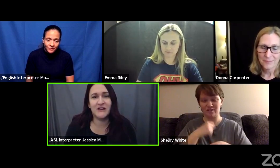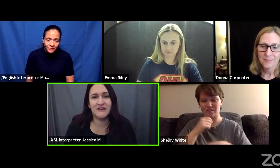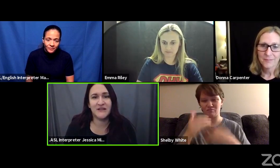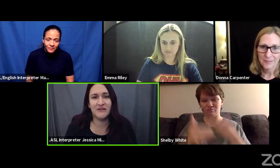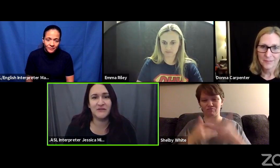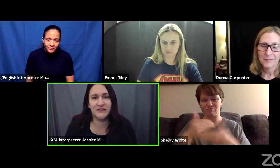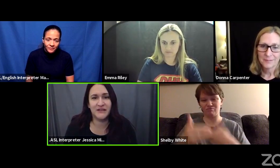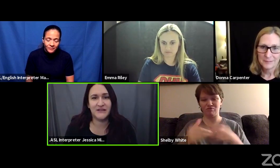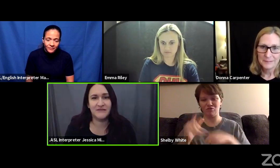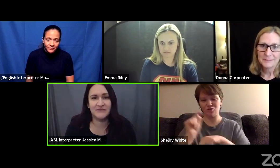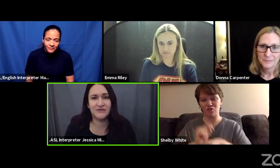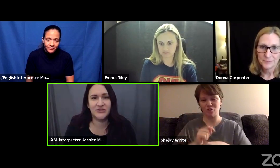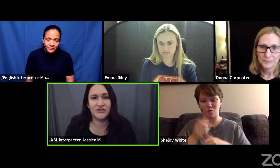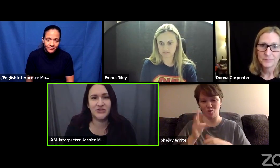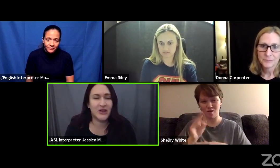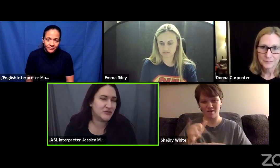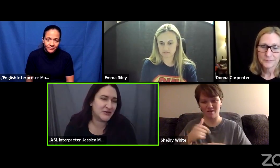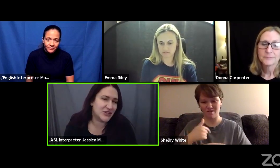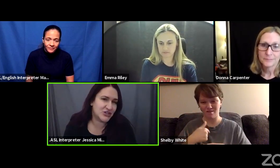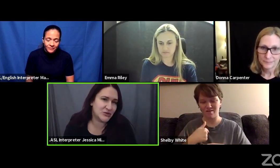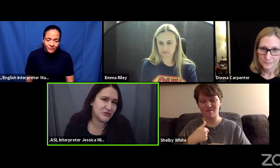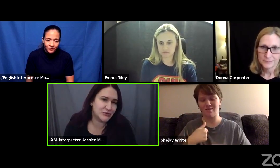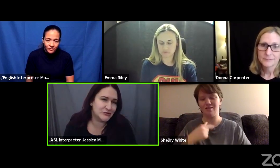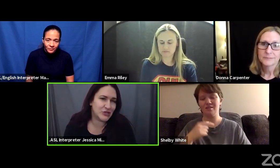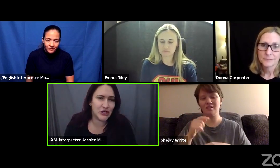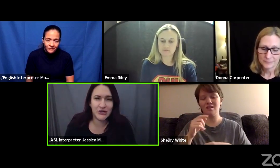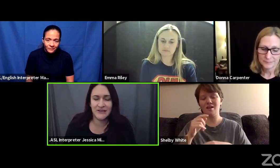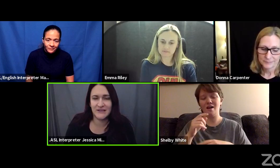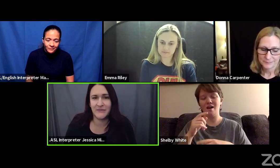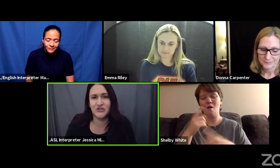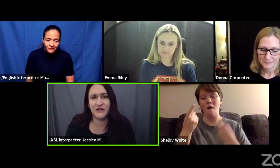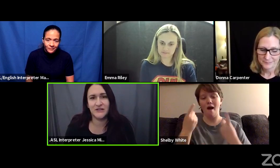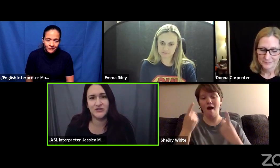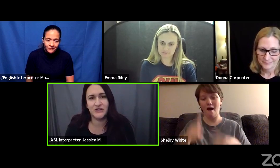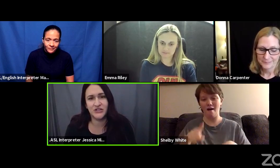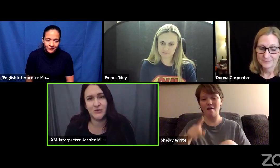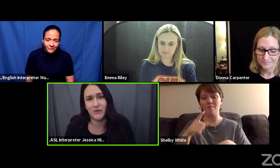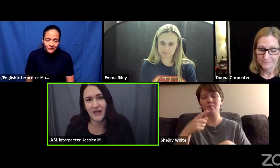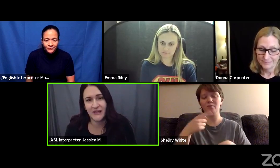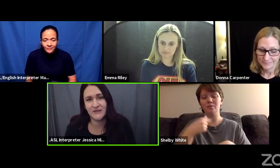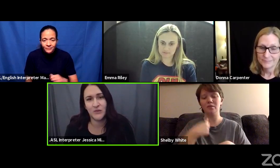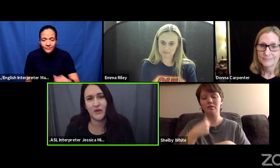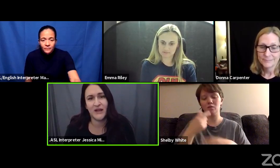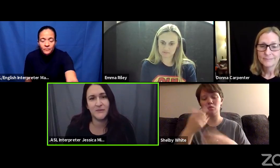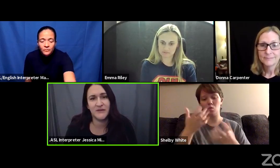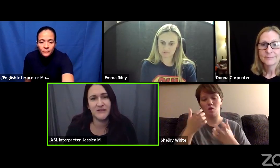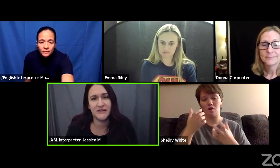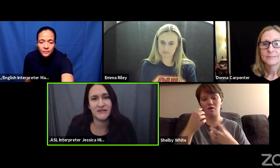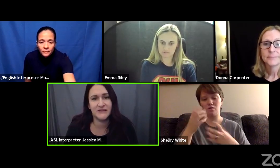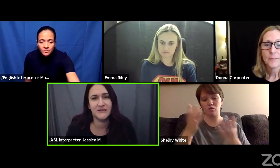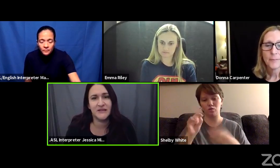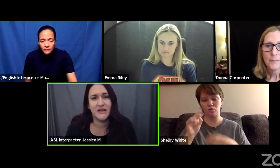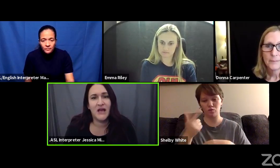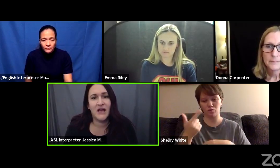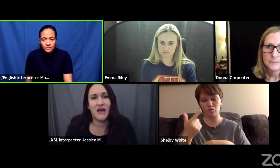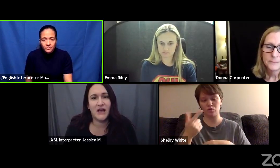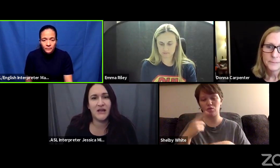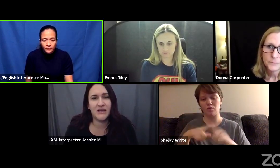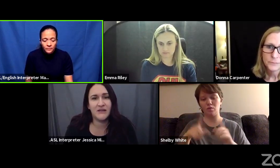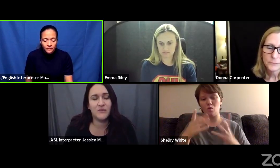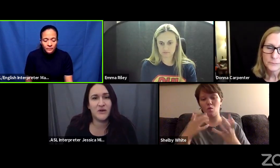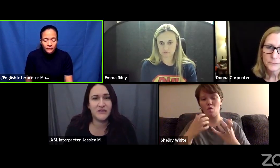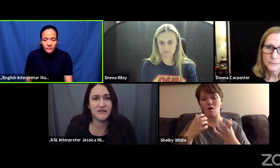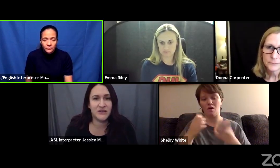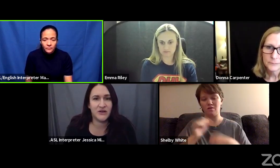My dog is not really a traditional dog. It's not been trained in a traditional way. So what happened is